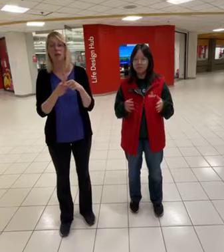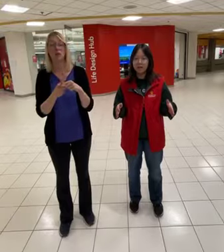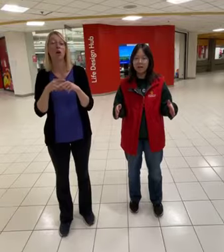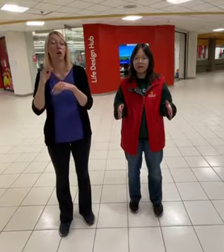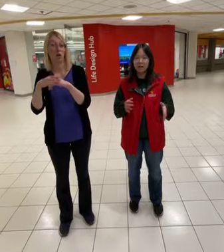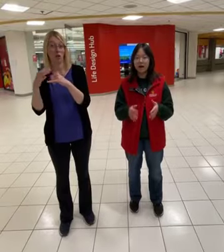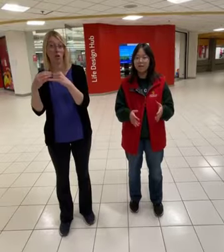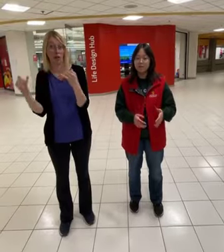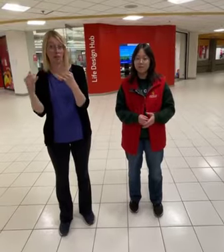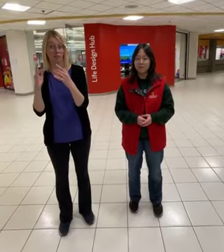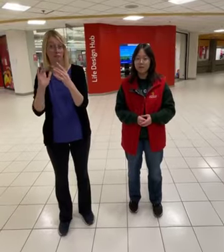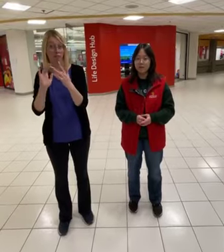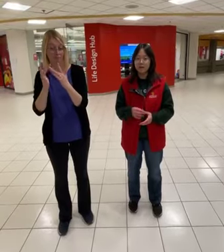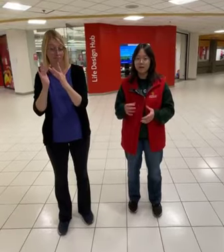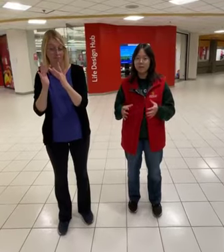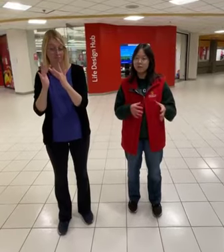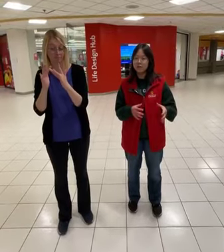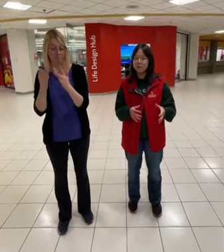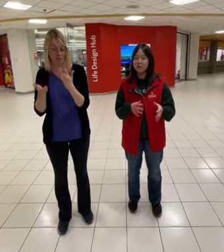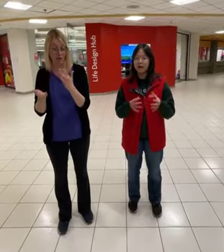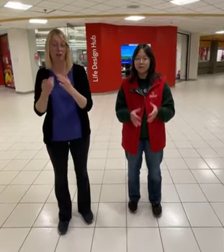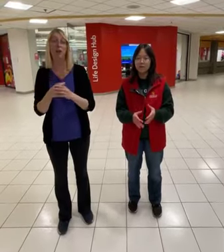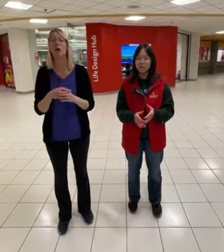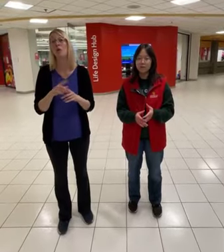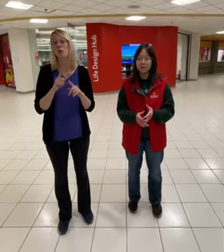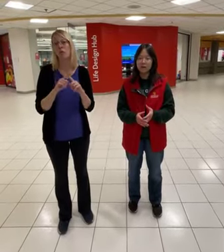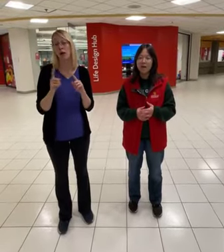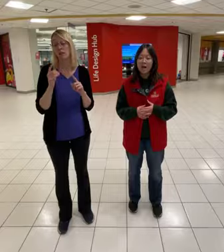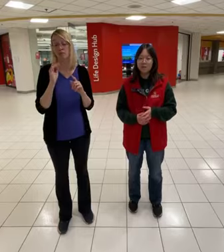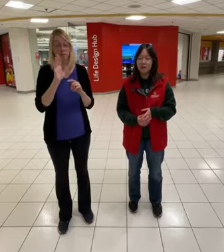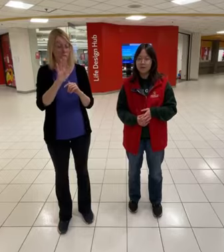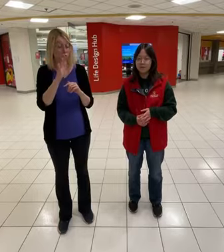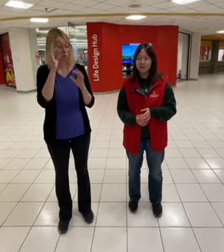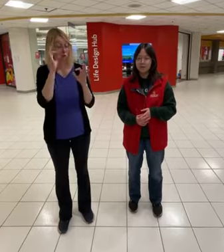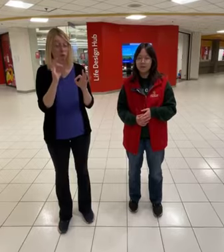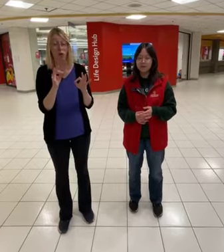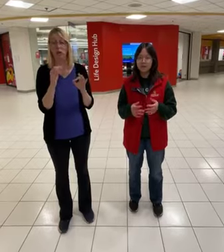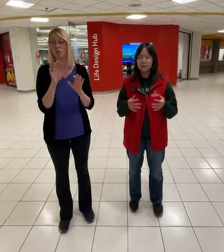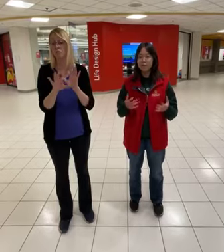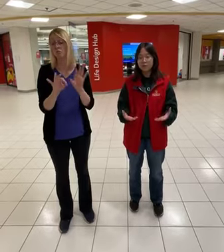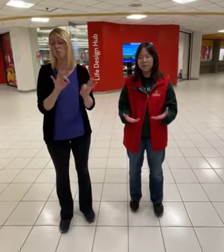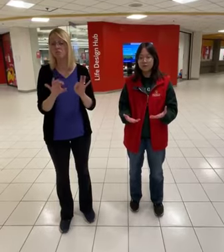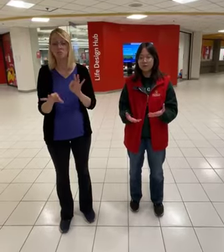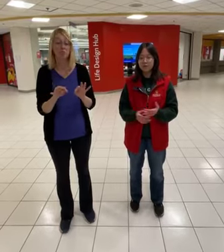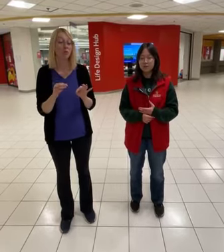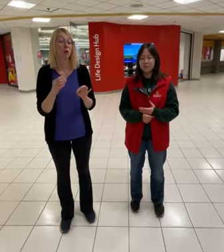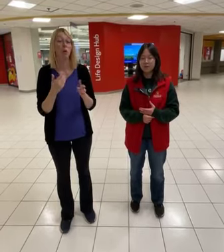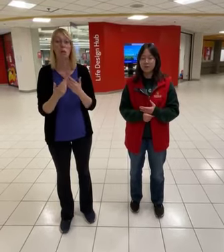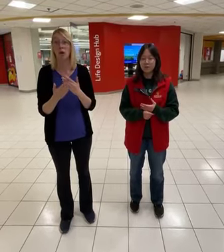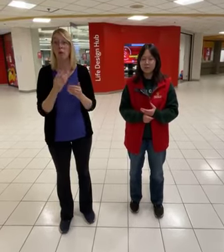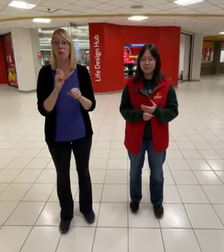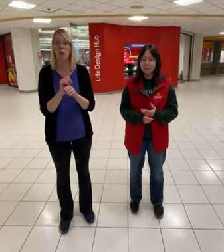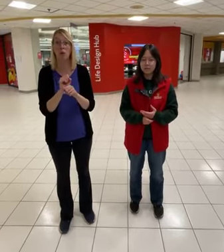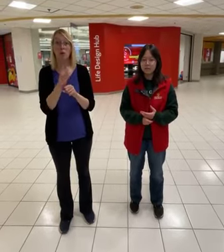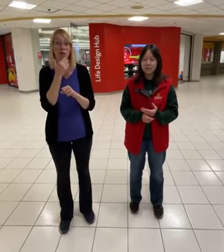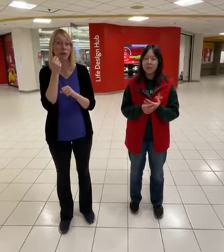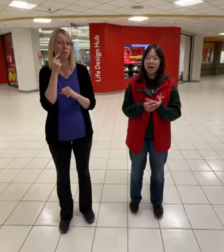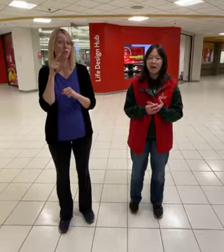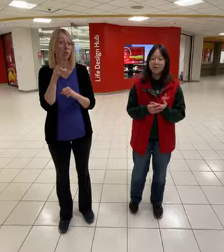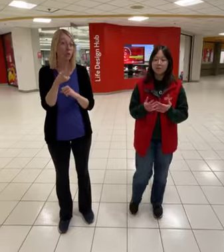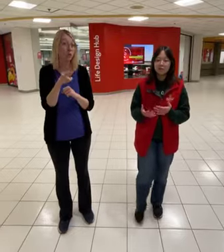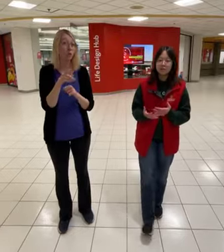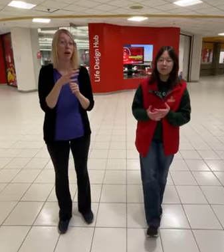of the options, but again, you have those options to kind of pick and choose whatever you would prefer and whatever you feel kind of works best for you in terms of course